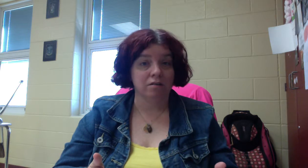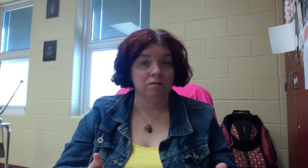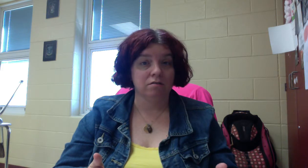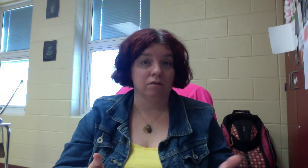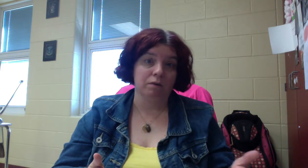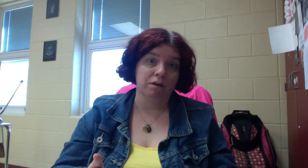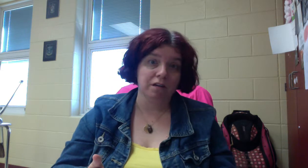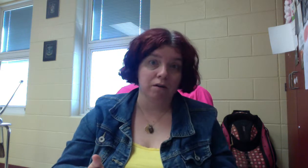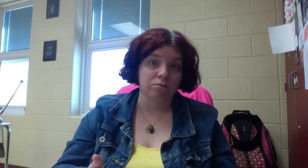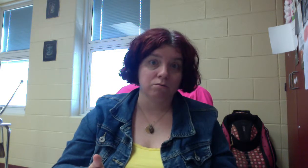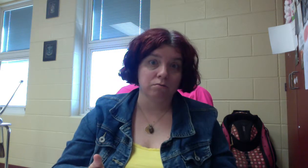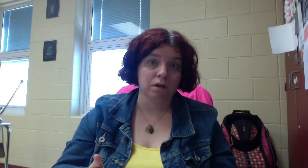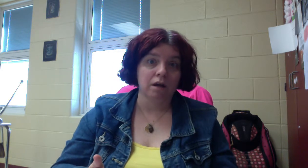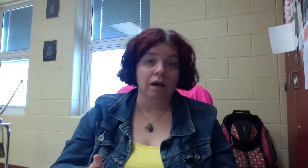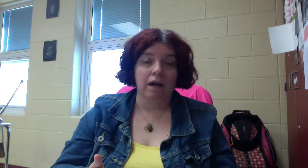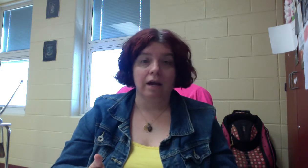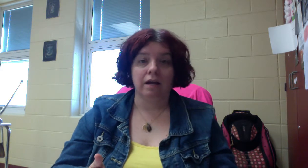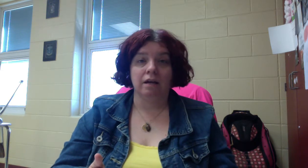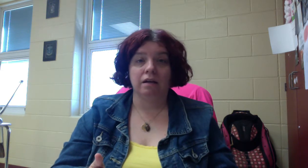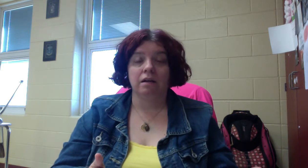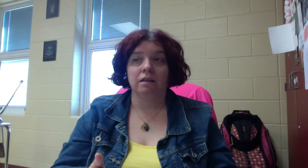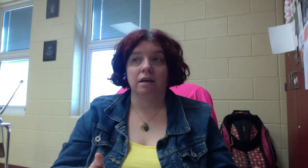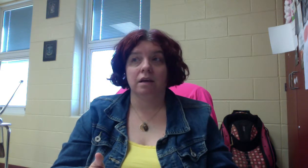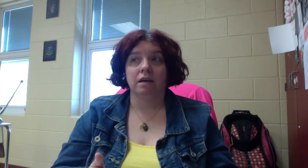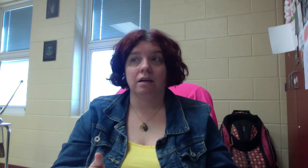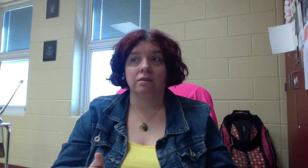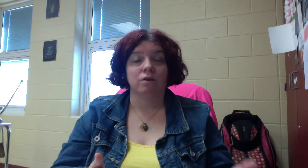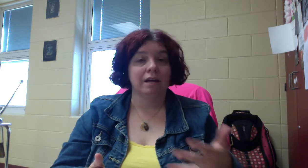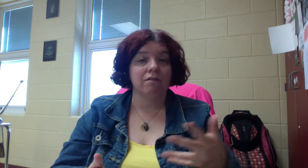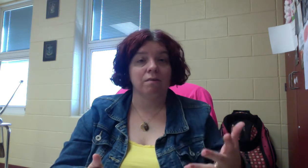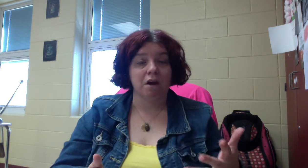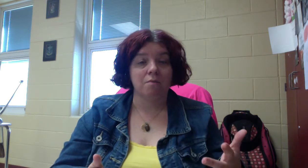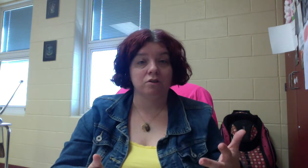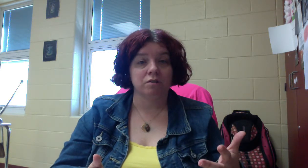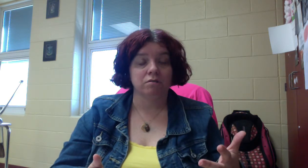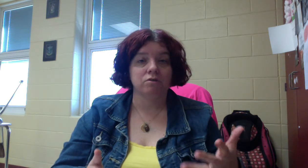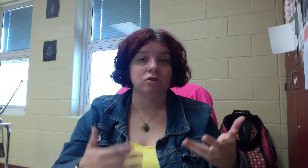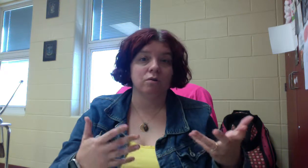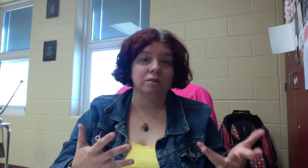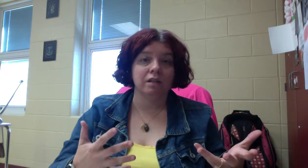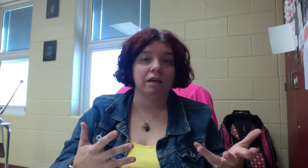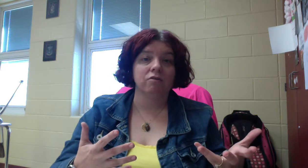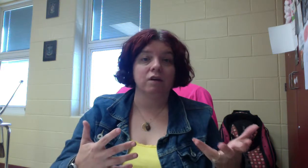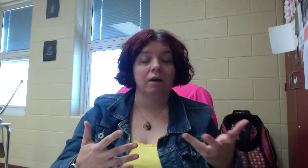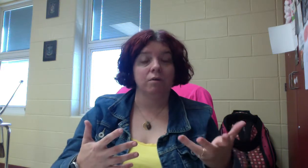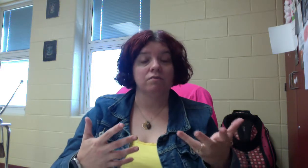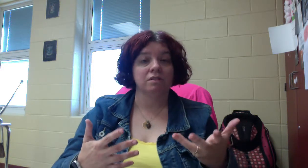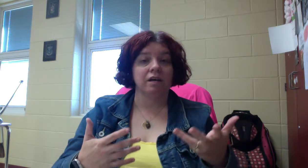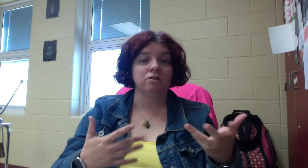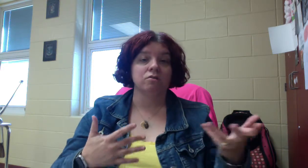or if they wanted tacos. And so I gave them the option. So in sign language, I would have signed to